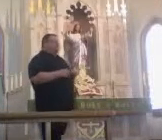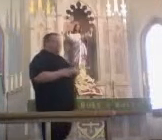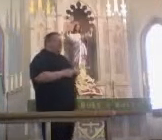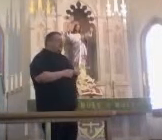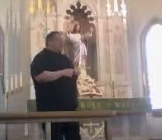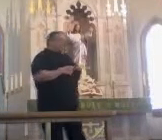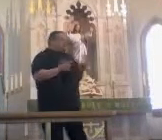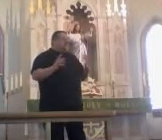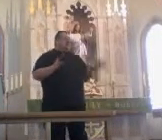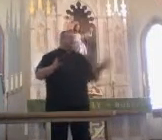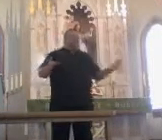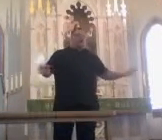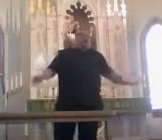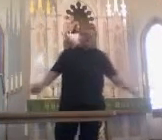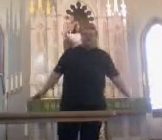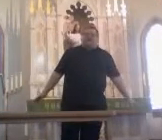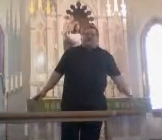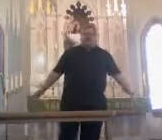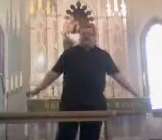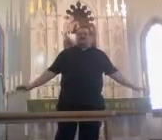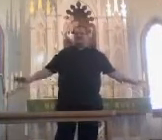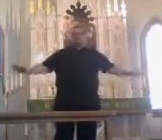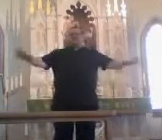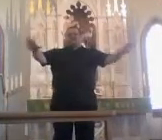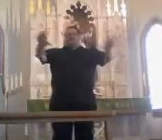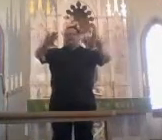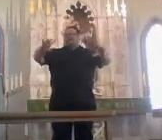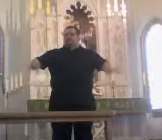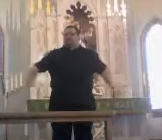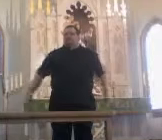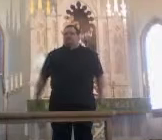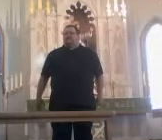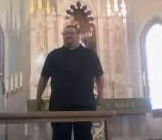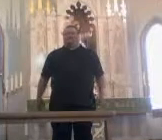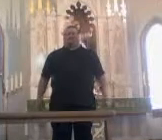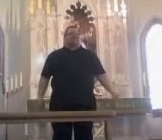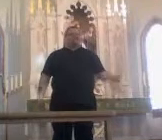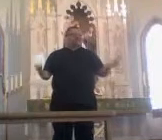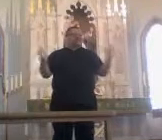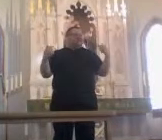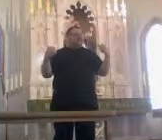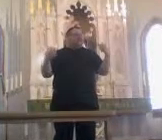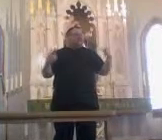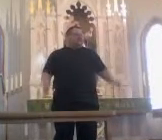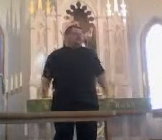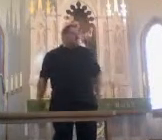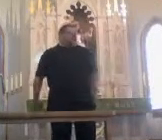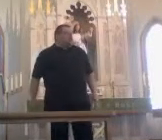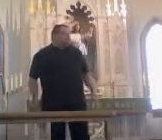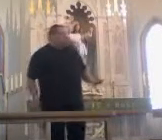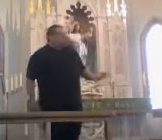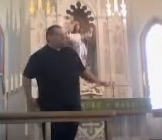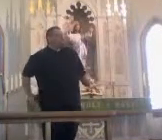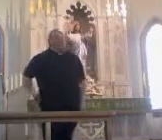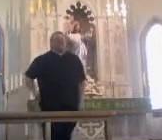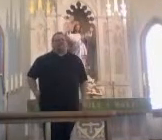person then sent all of his followers out into the country, into the United States, to kill all of the Christian